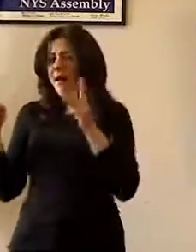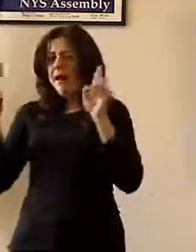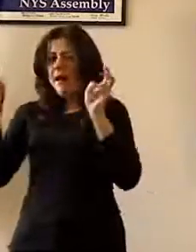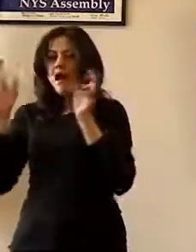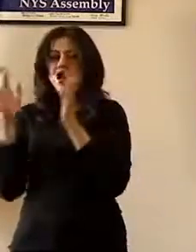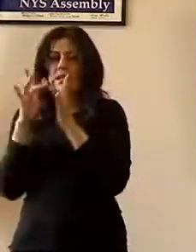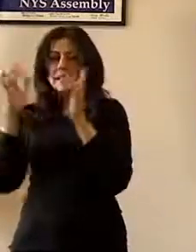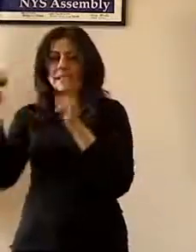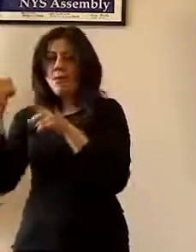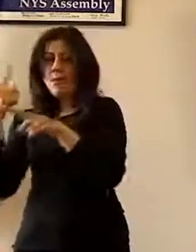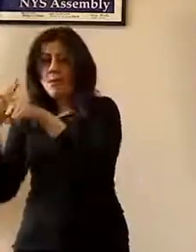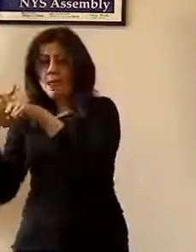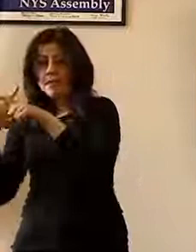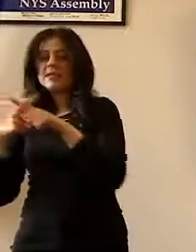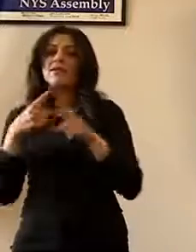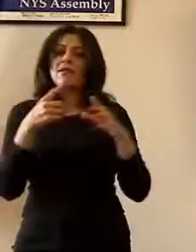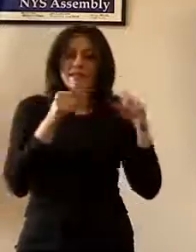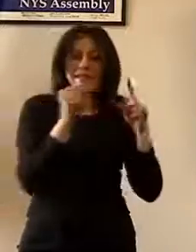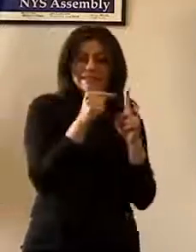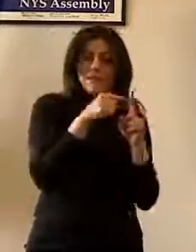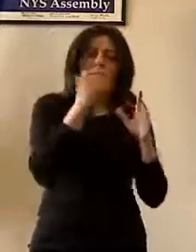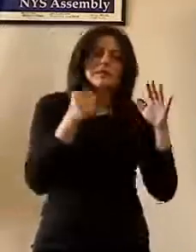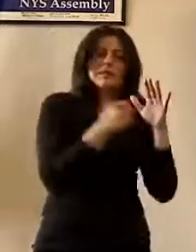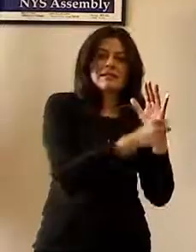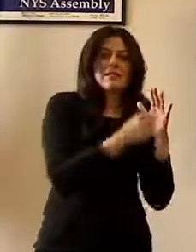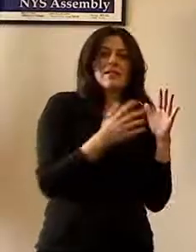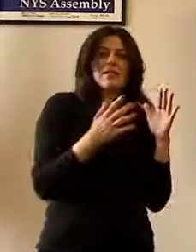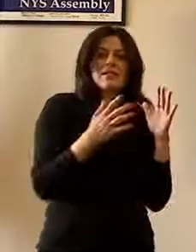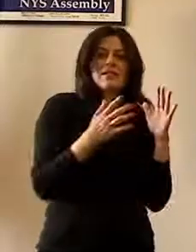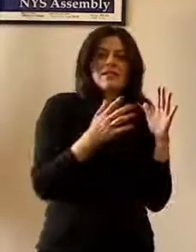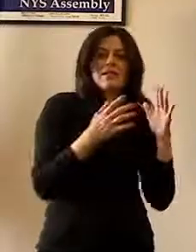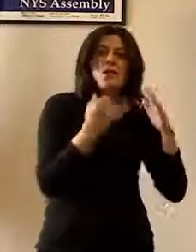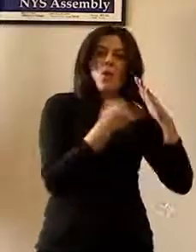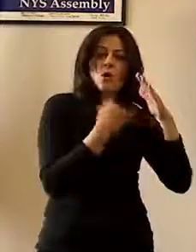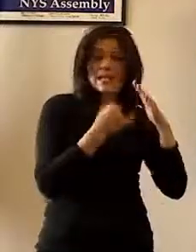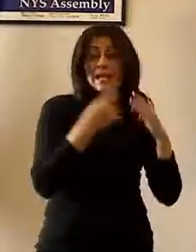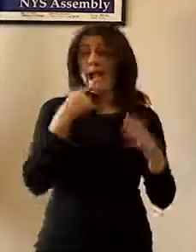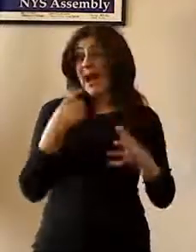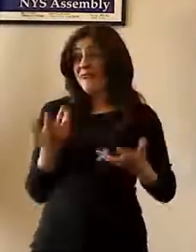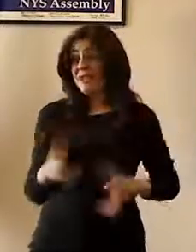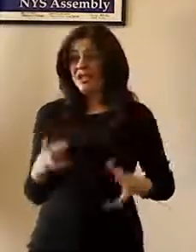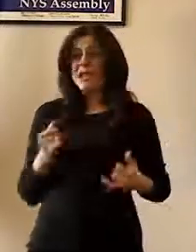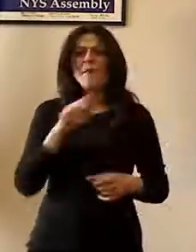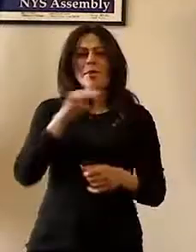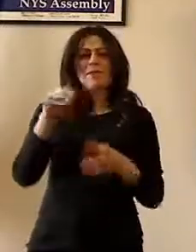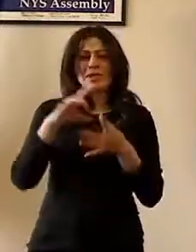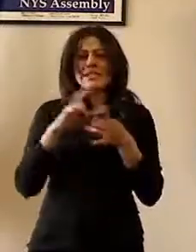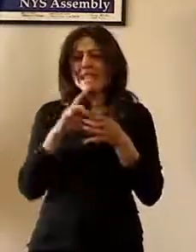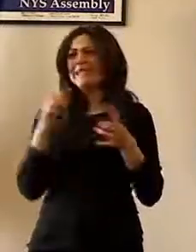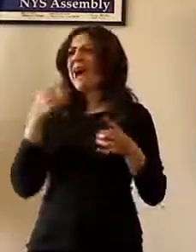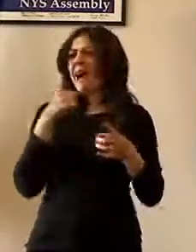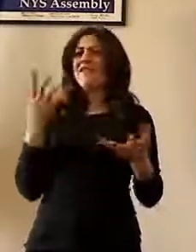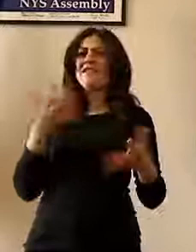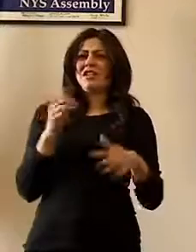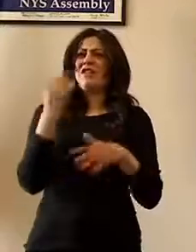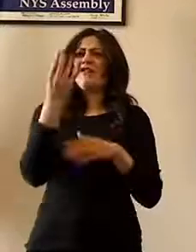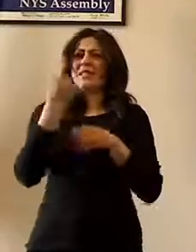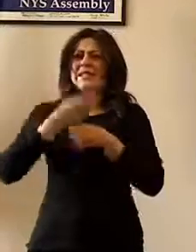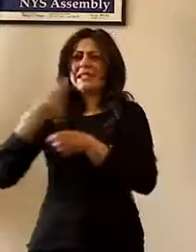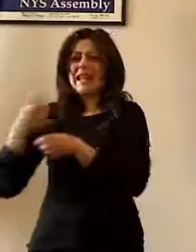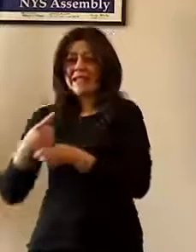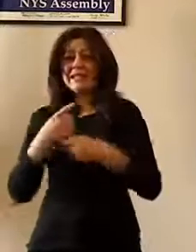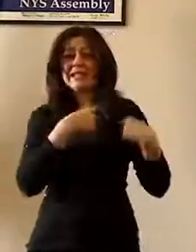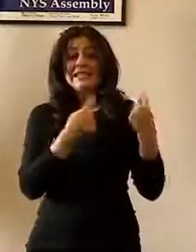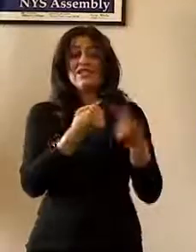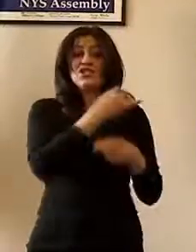Yes, so that still is the rule. I am completed today, in fact. Today is day 14 for me from the Johnson & Johnson dose we received